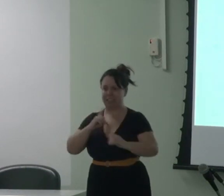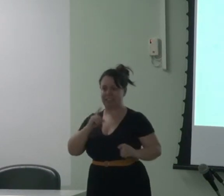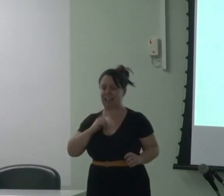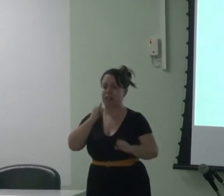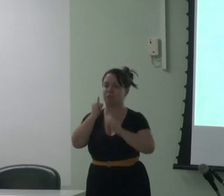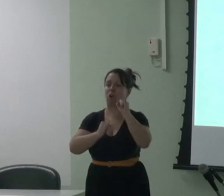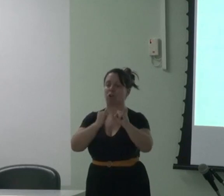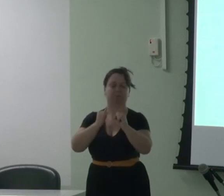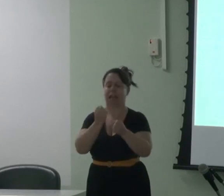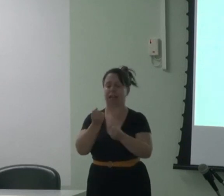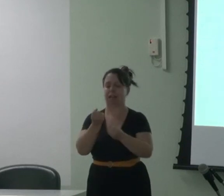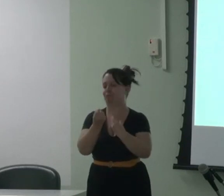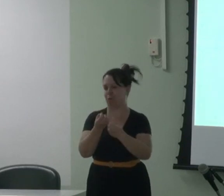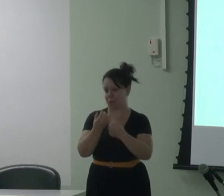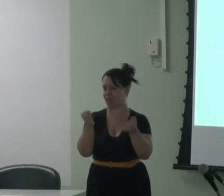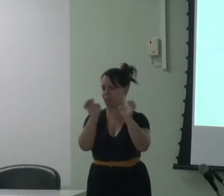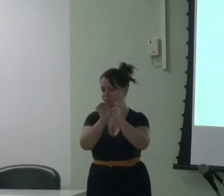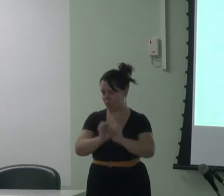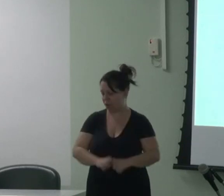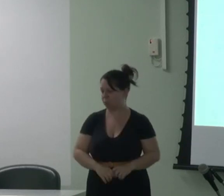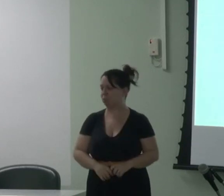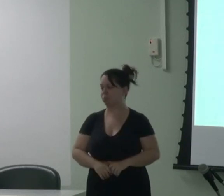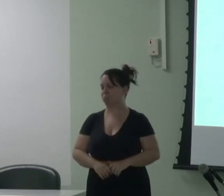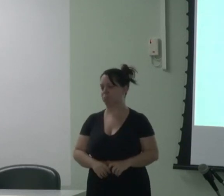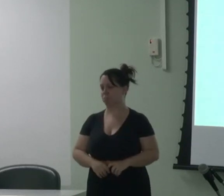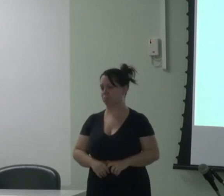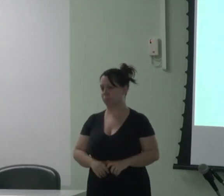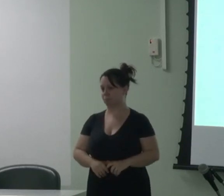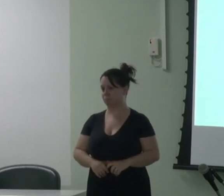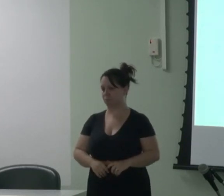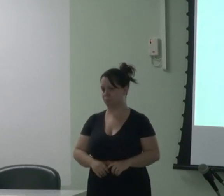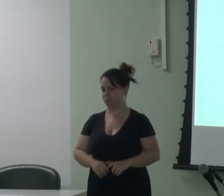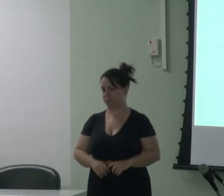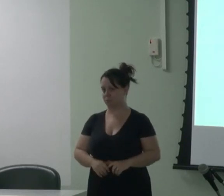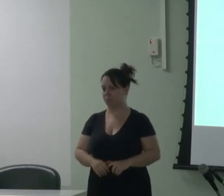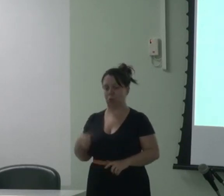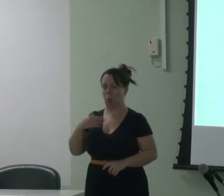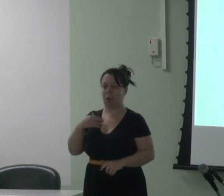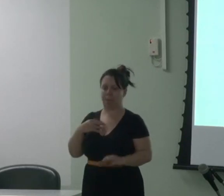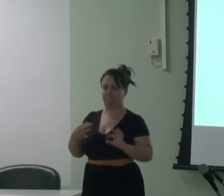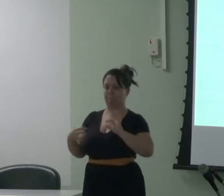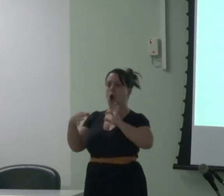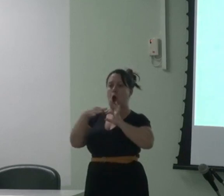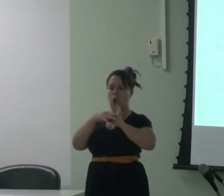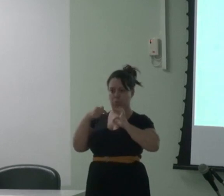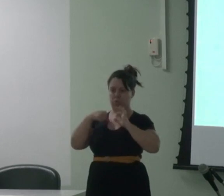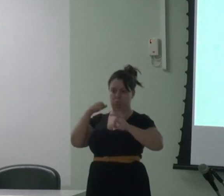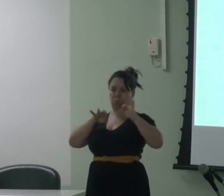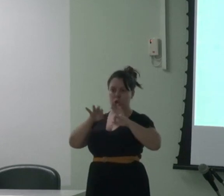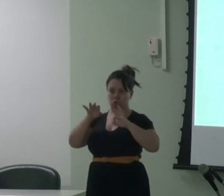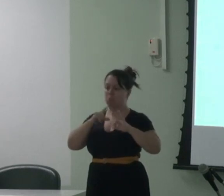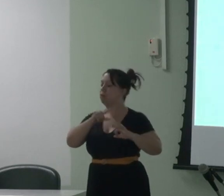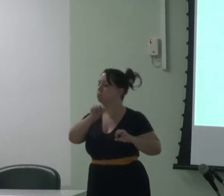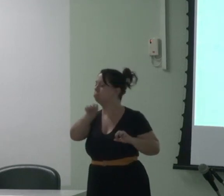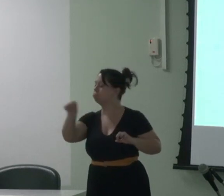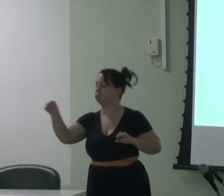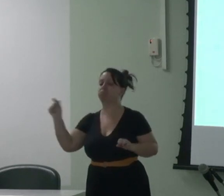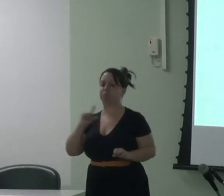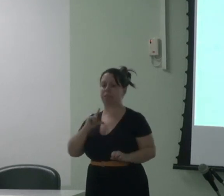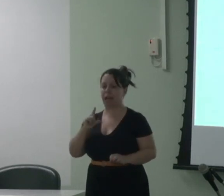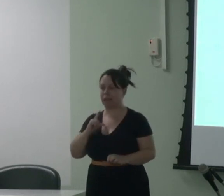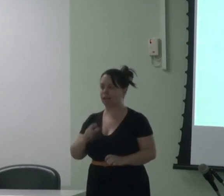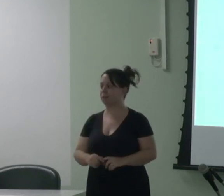structure items are present, but it's not in universal dependencies because it's like considered to